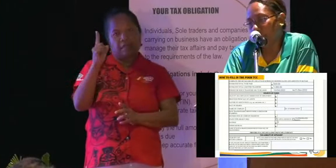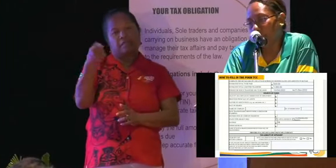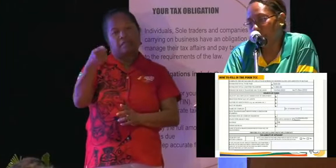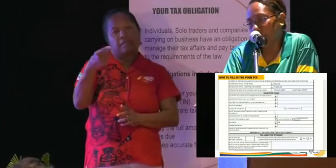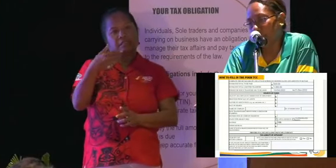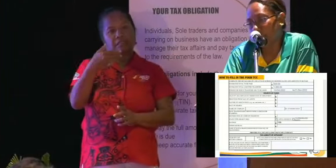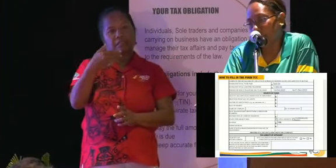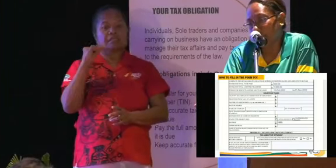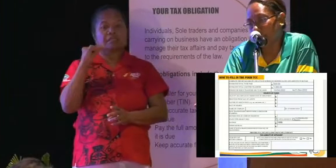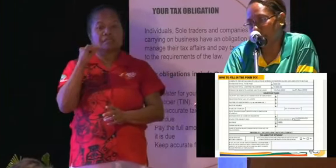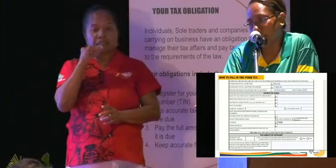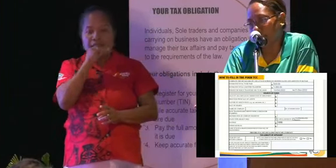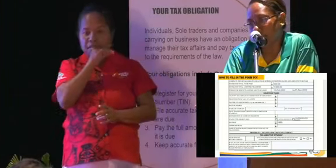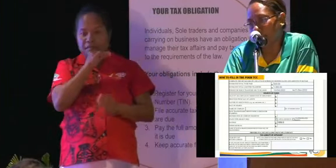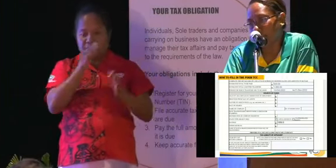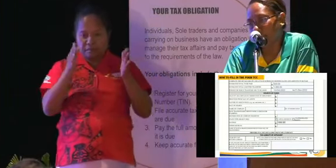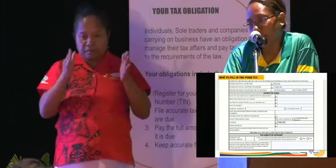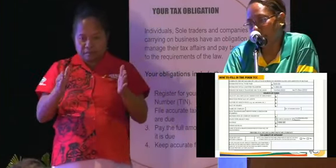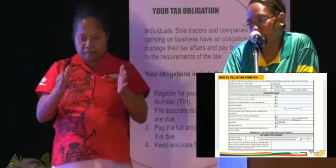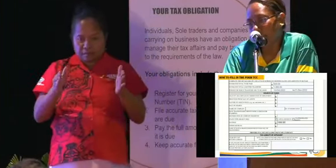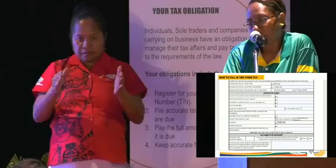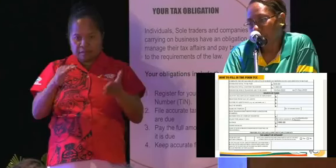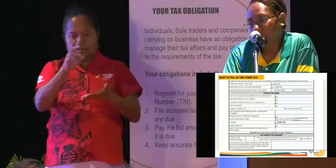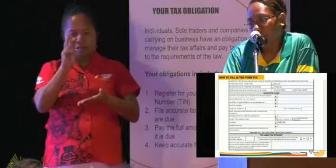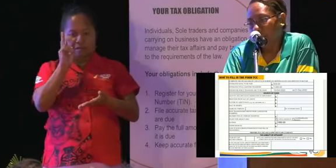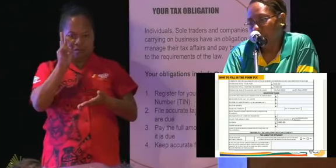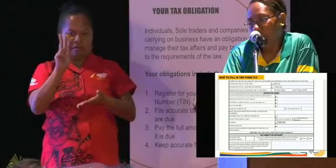1,950 in the box that says savings.